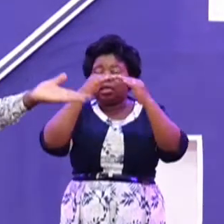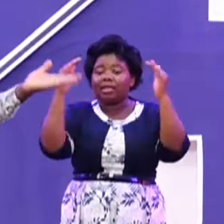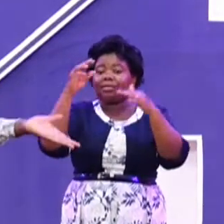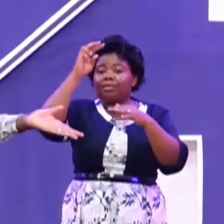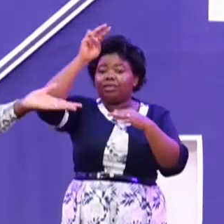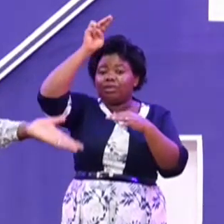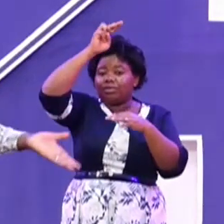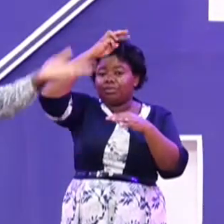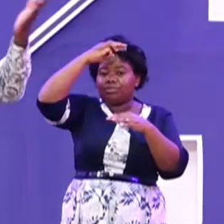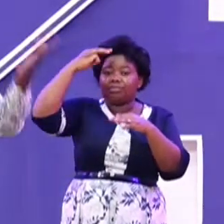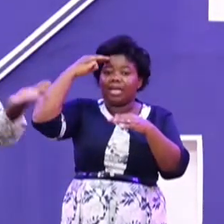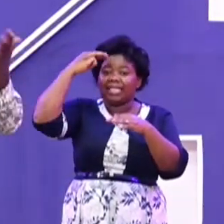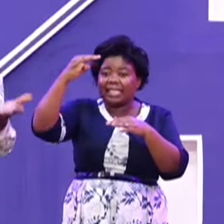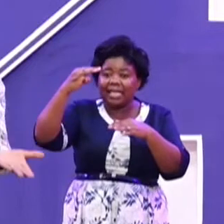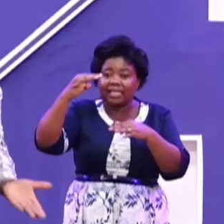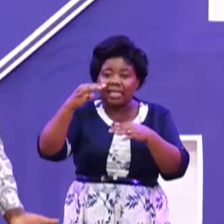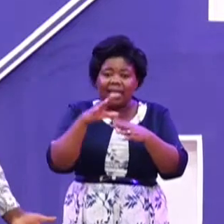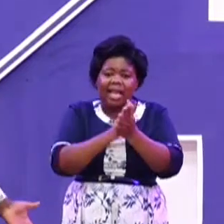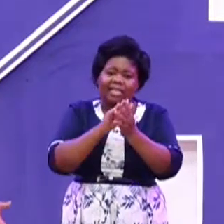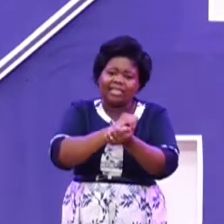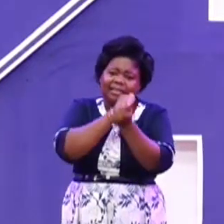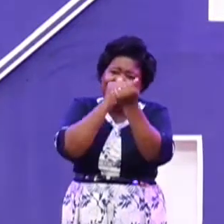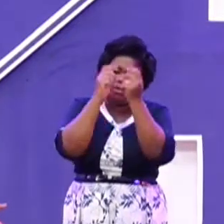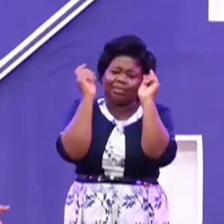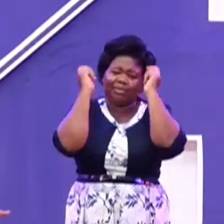and he disguises himself as a mad person,